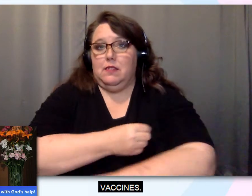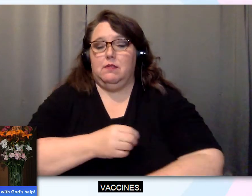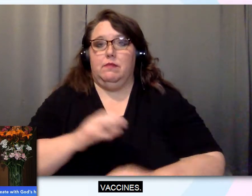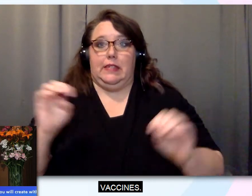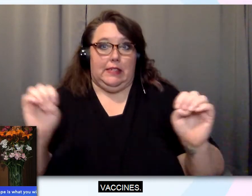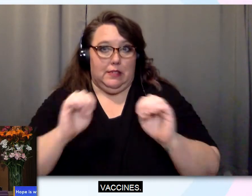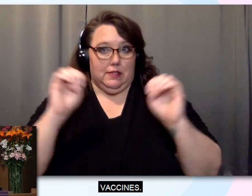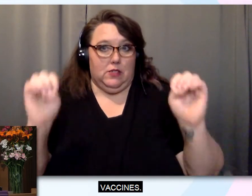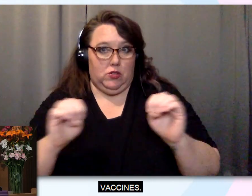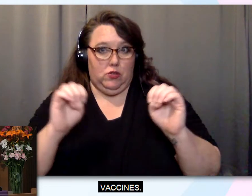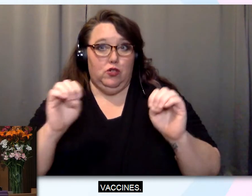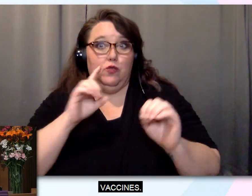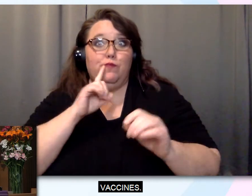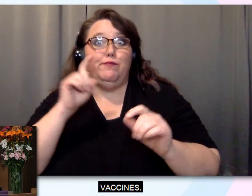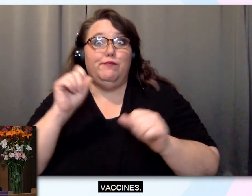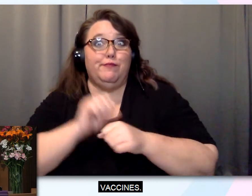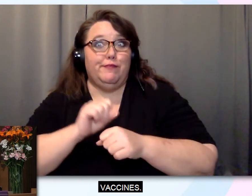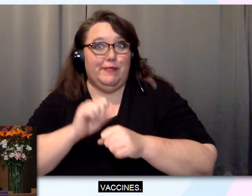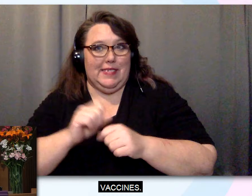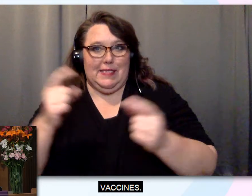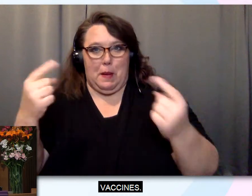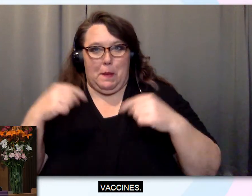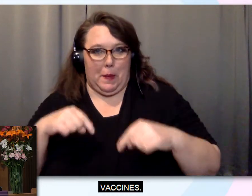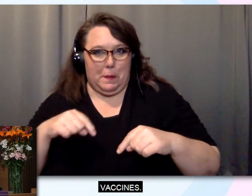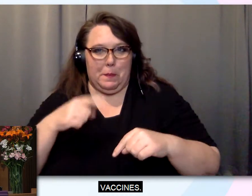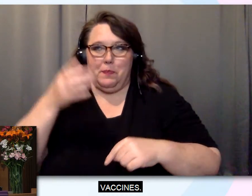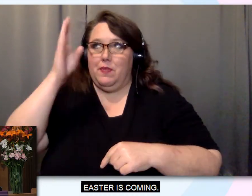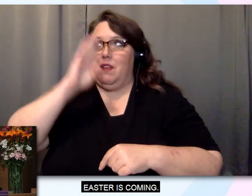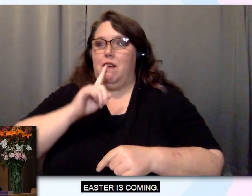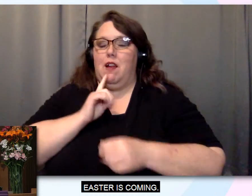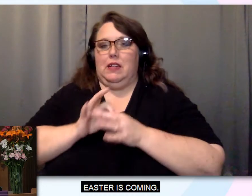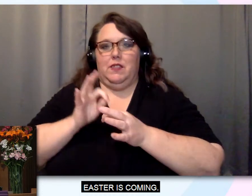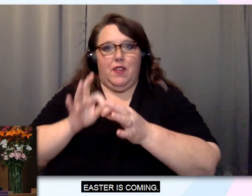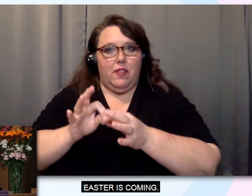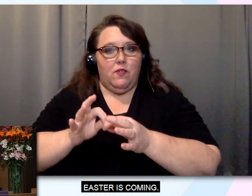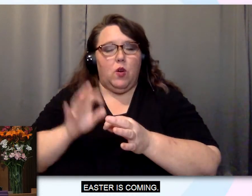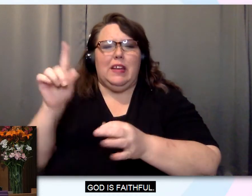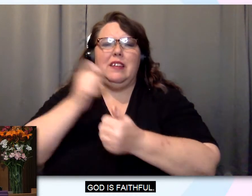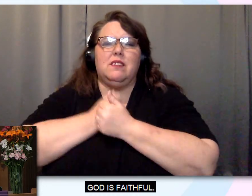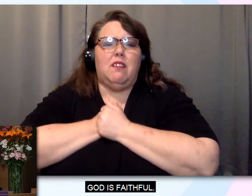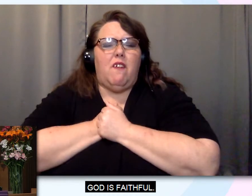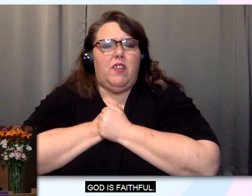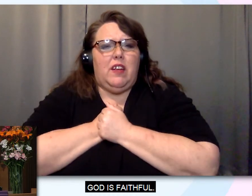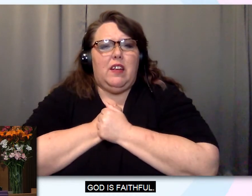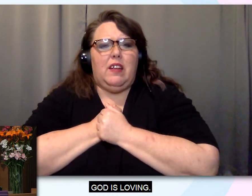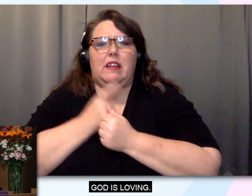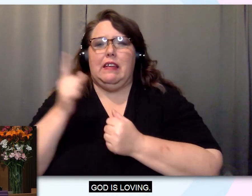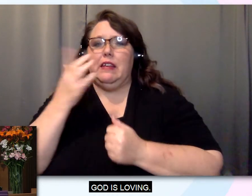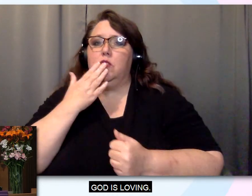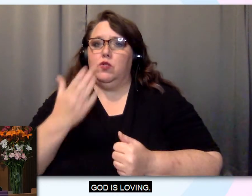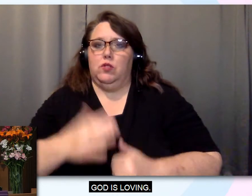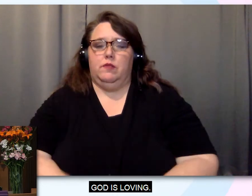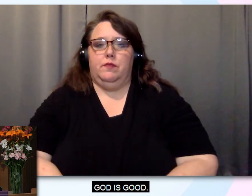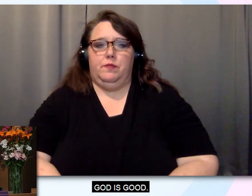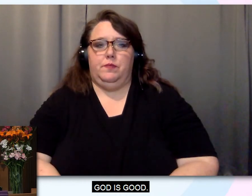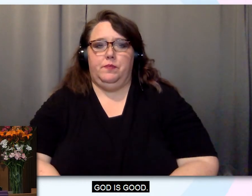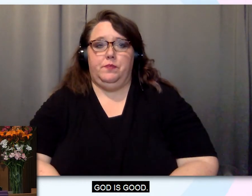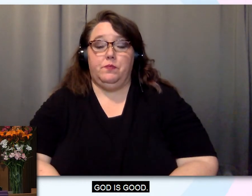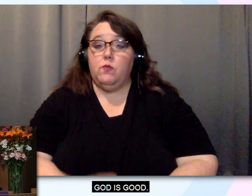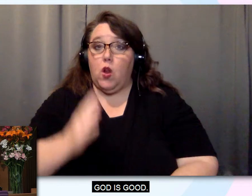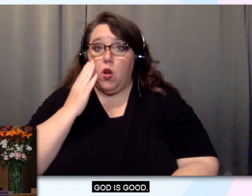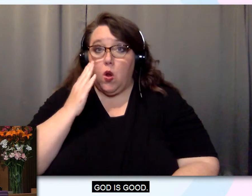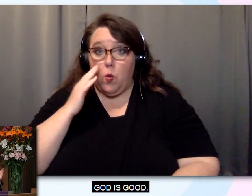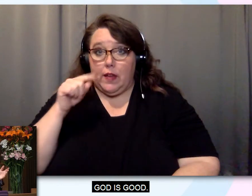Vaccines. Easter is coming. God is faithful. God is loving. God is